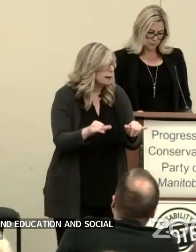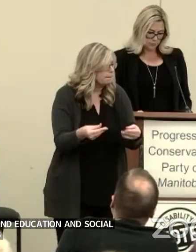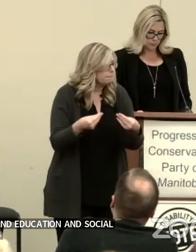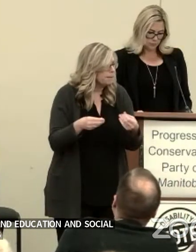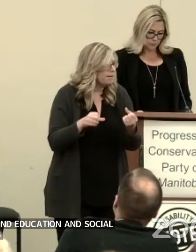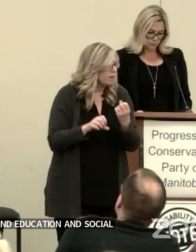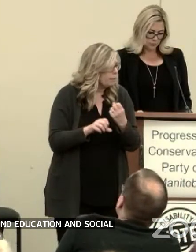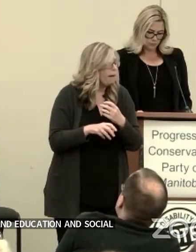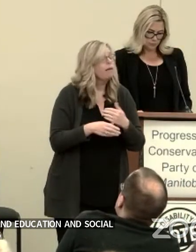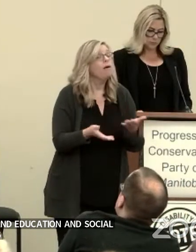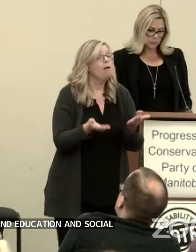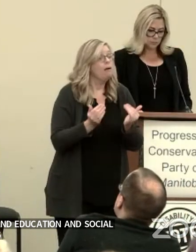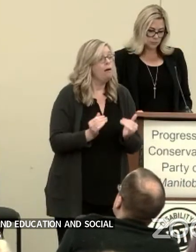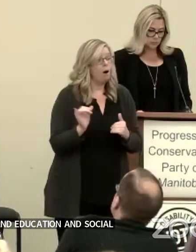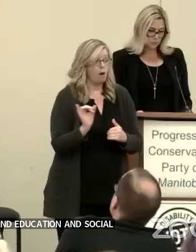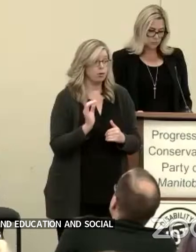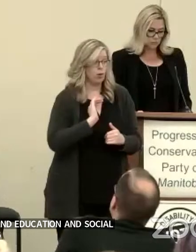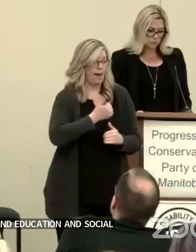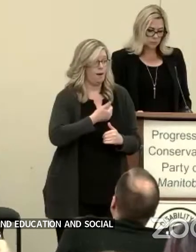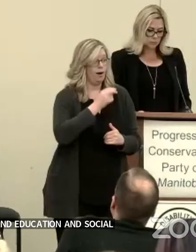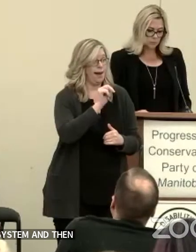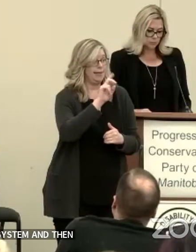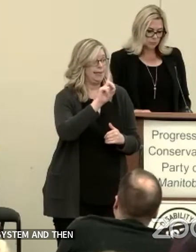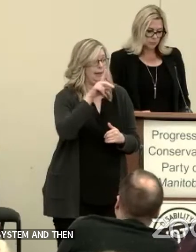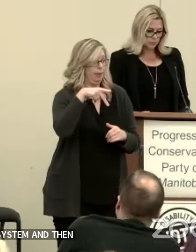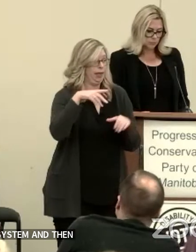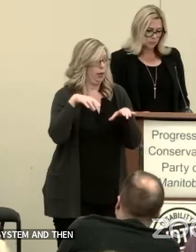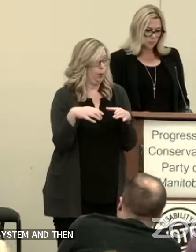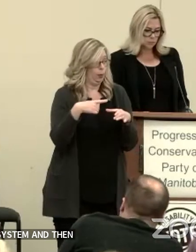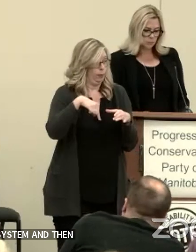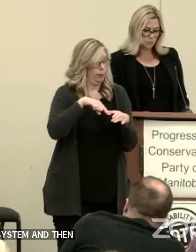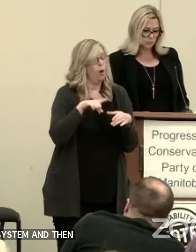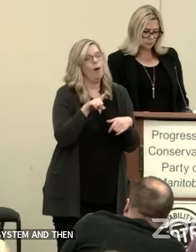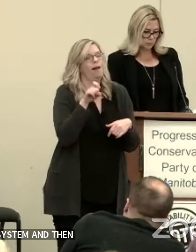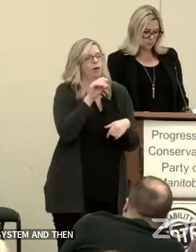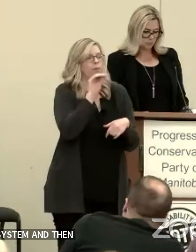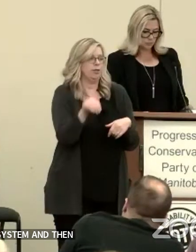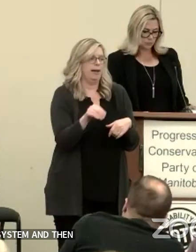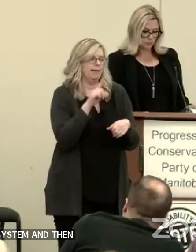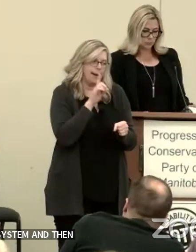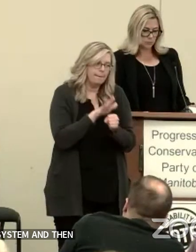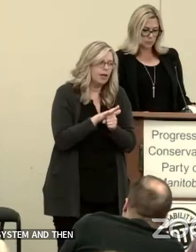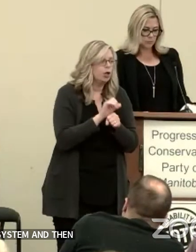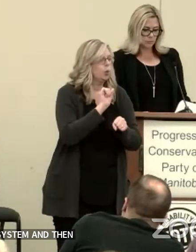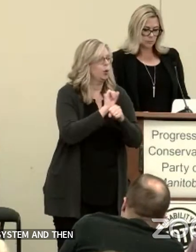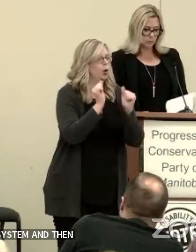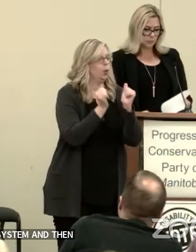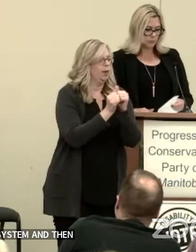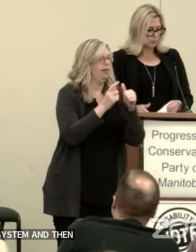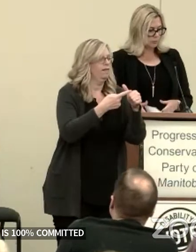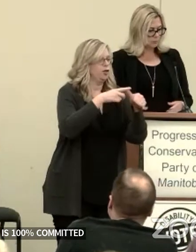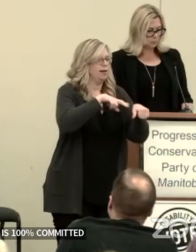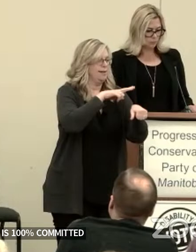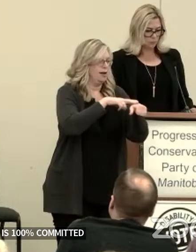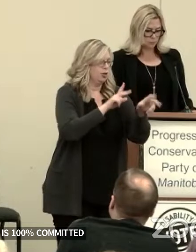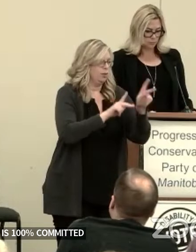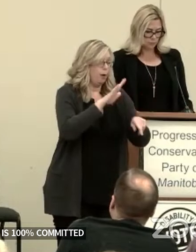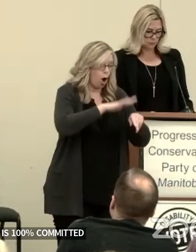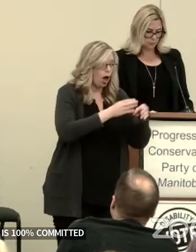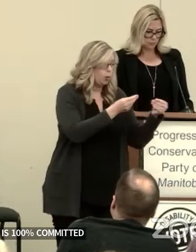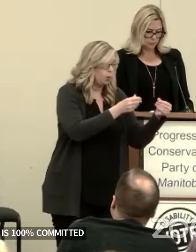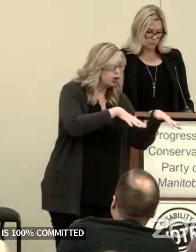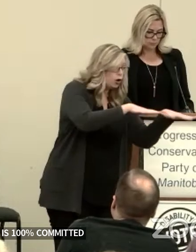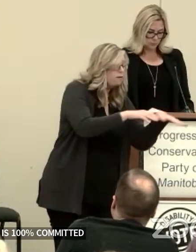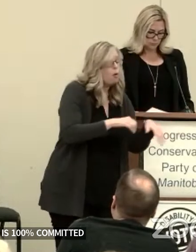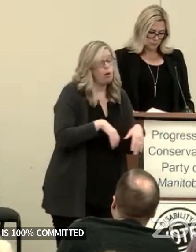certainly our NDP caucus is 100% committed to working with First Nation peoples on reserve and off reserve